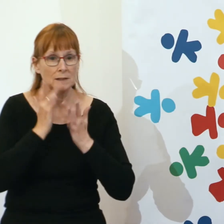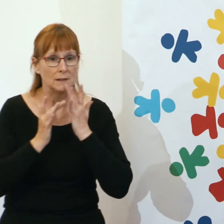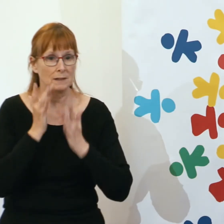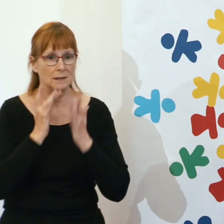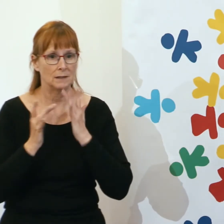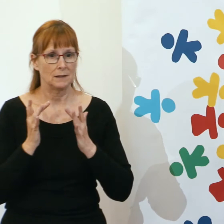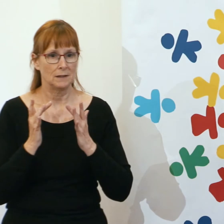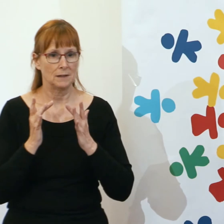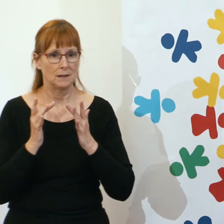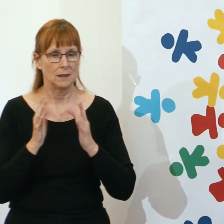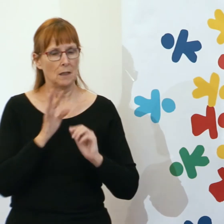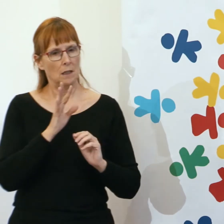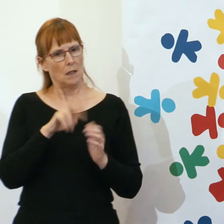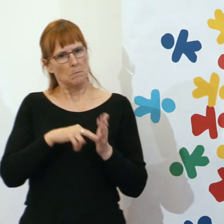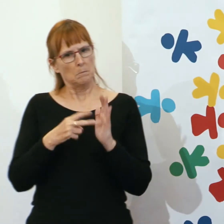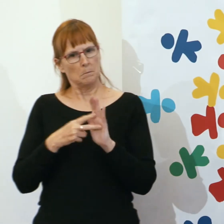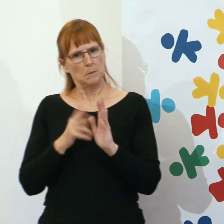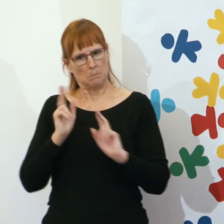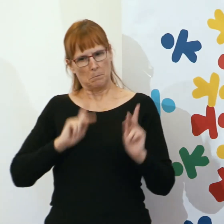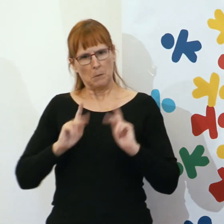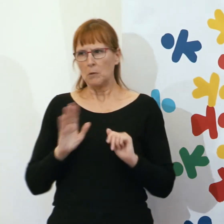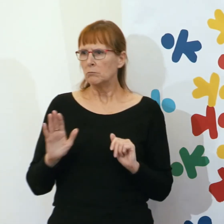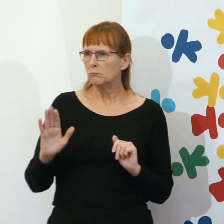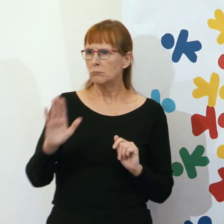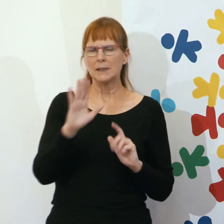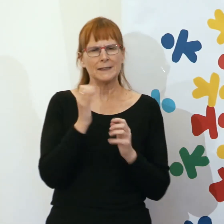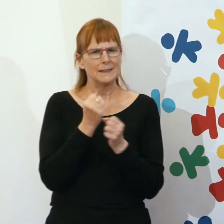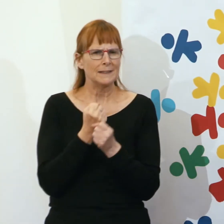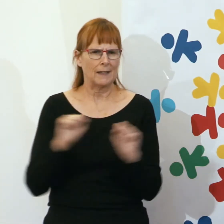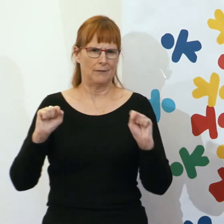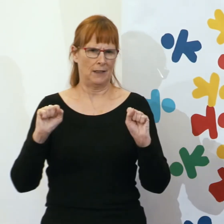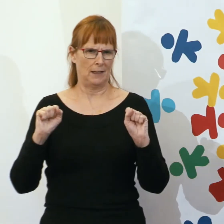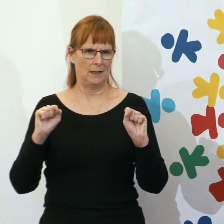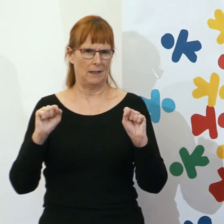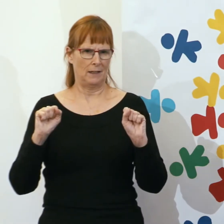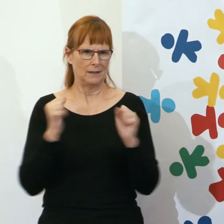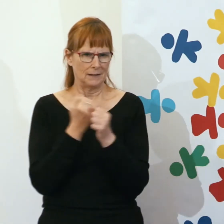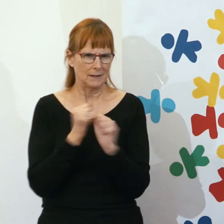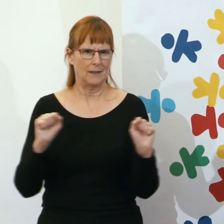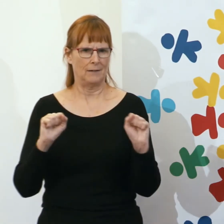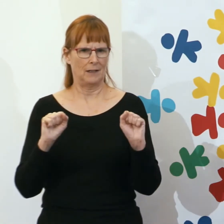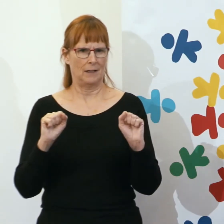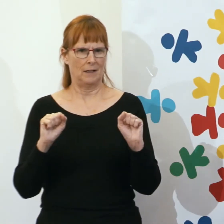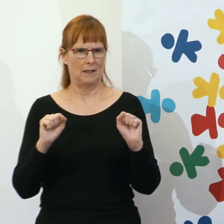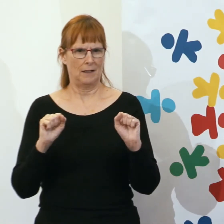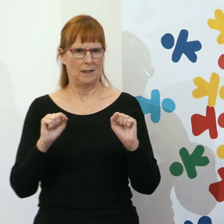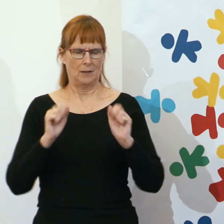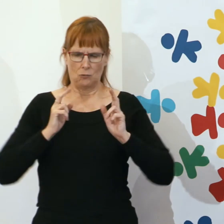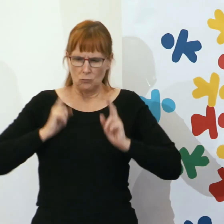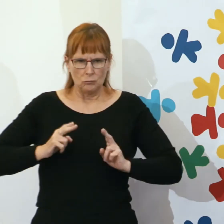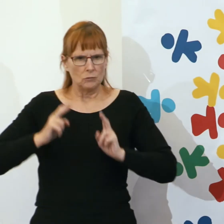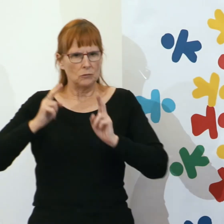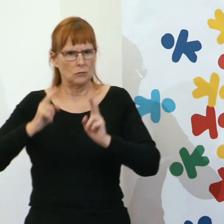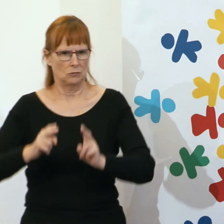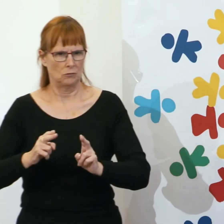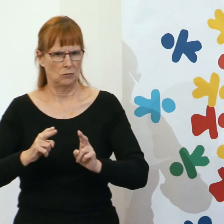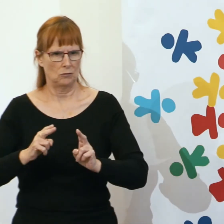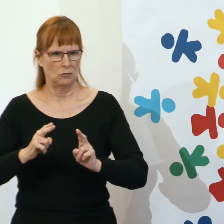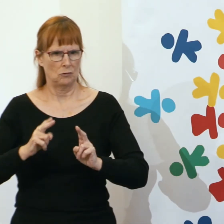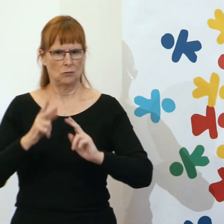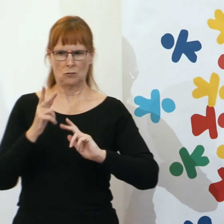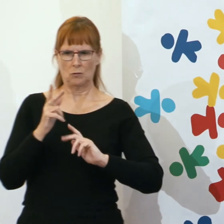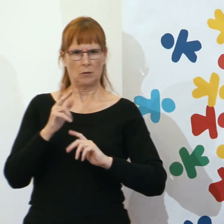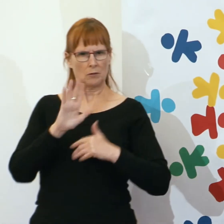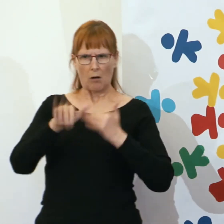they are talking about the safety of every person on the planet in response to humanity's most pressing